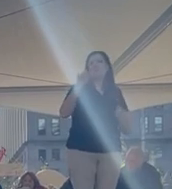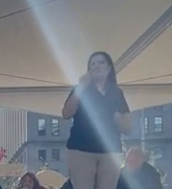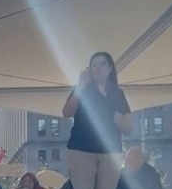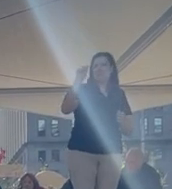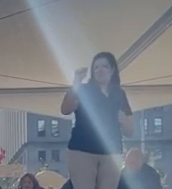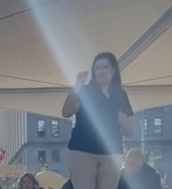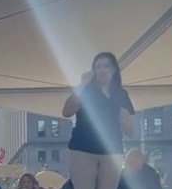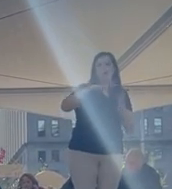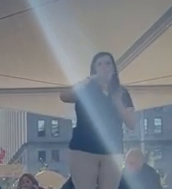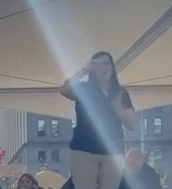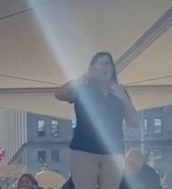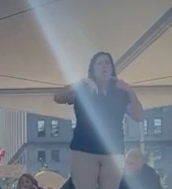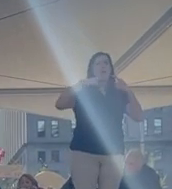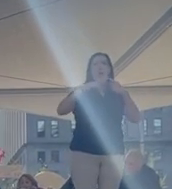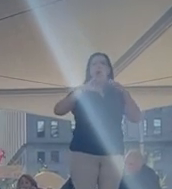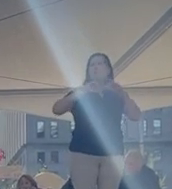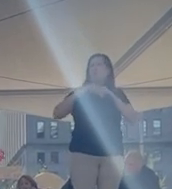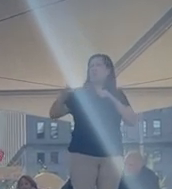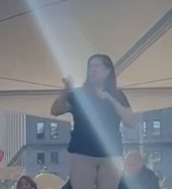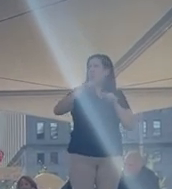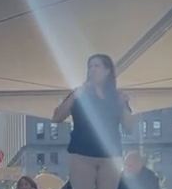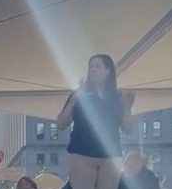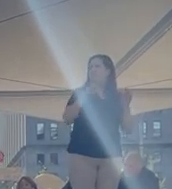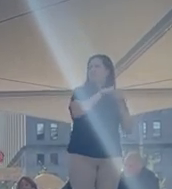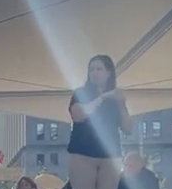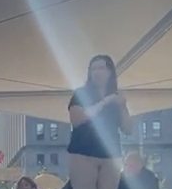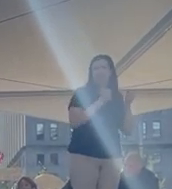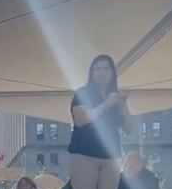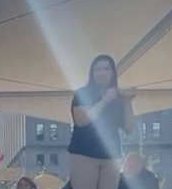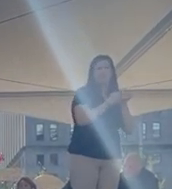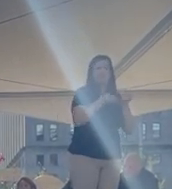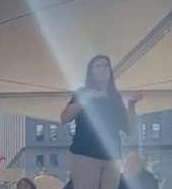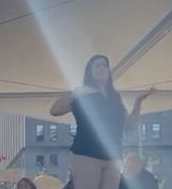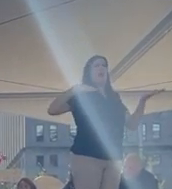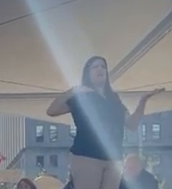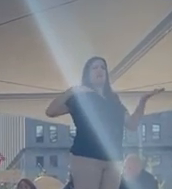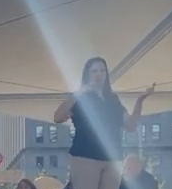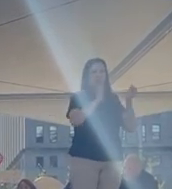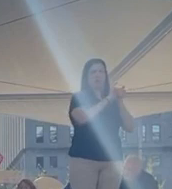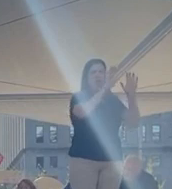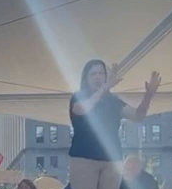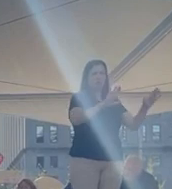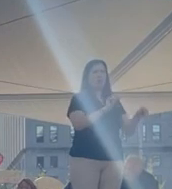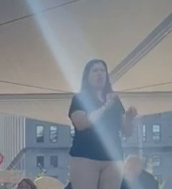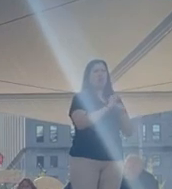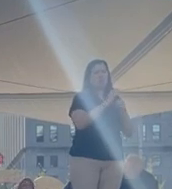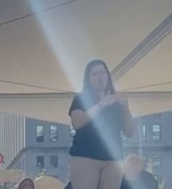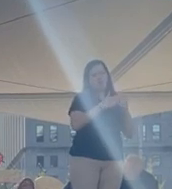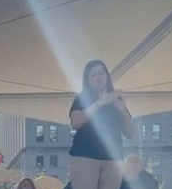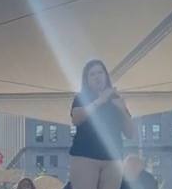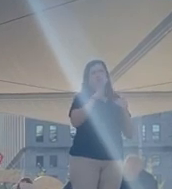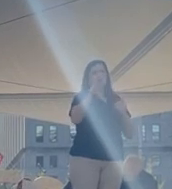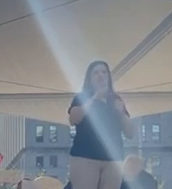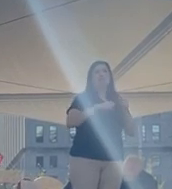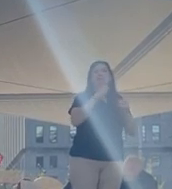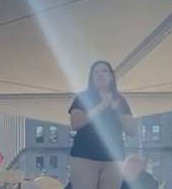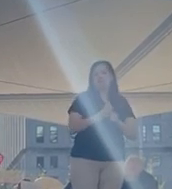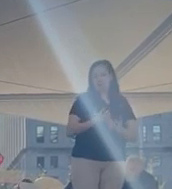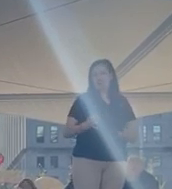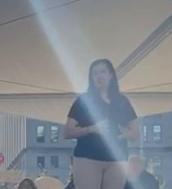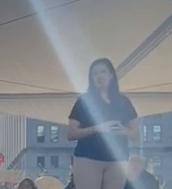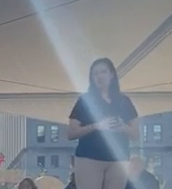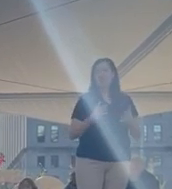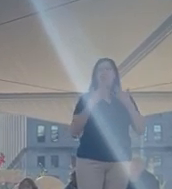you can join the effort. There's lots of ways that you can volunteer and be part of this great work for the next 40 years or